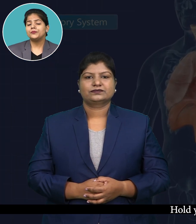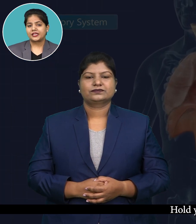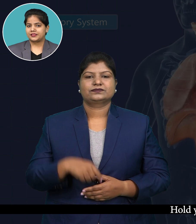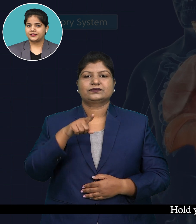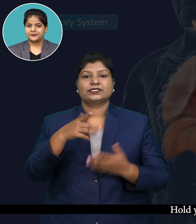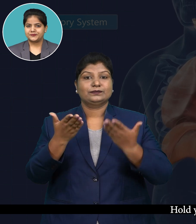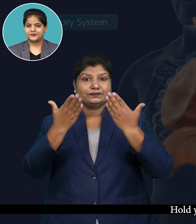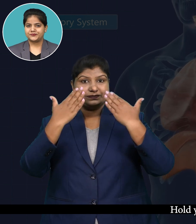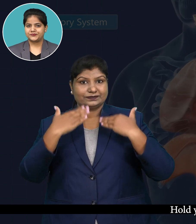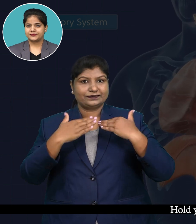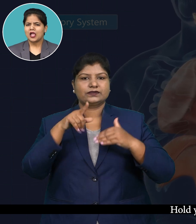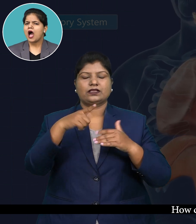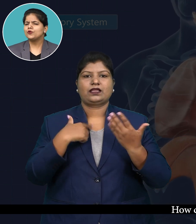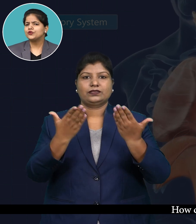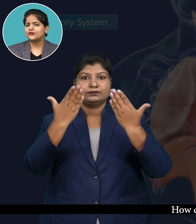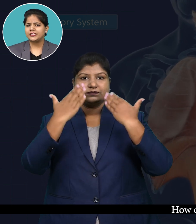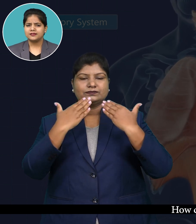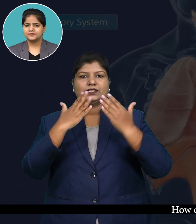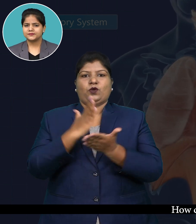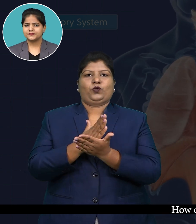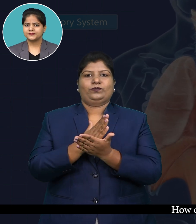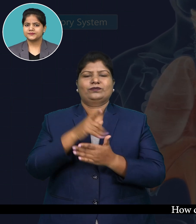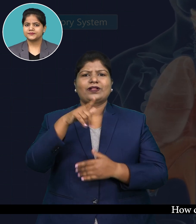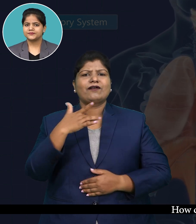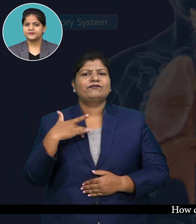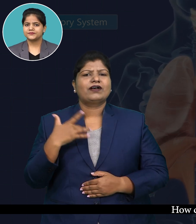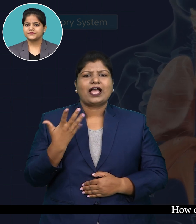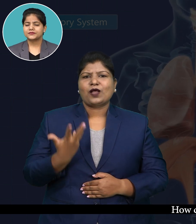Hold your breath. How do you feel?